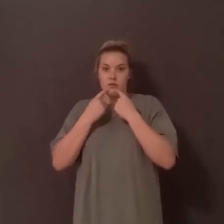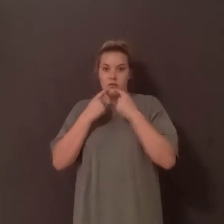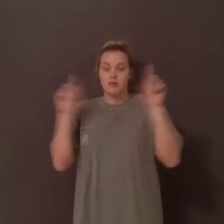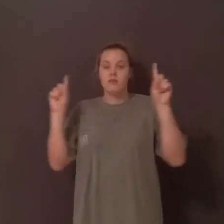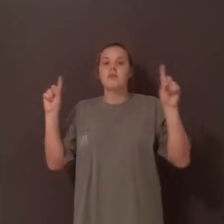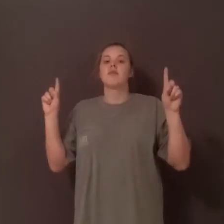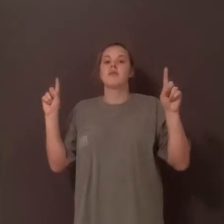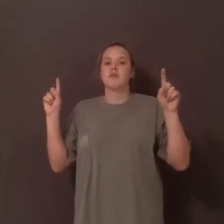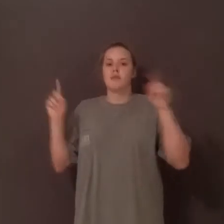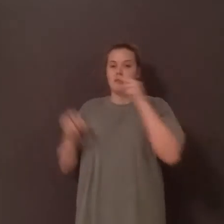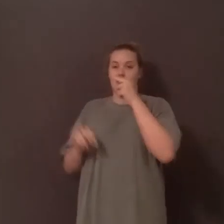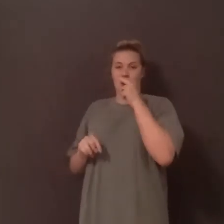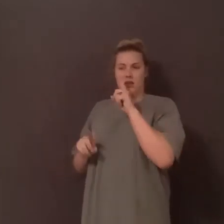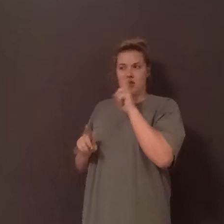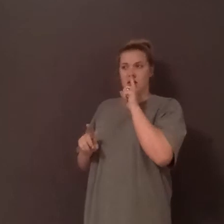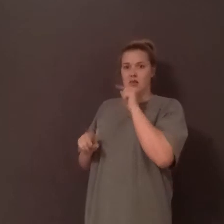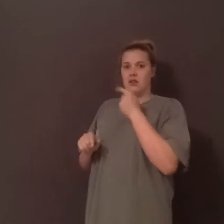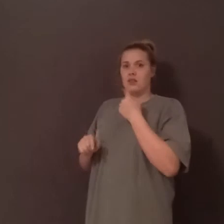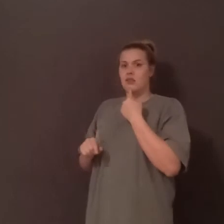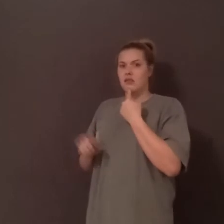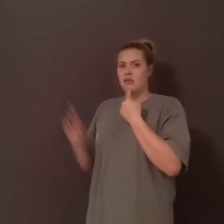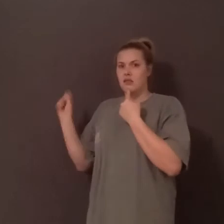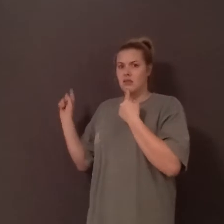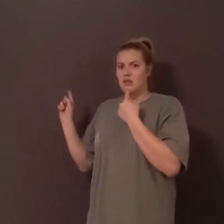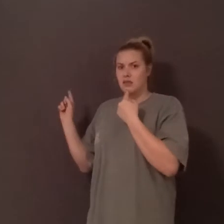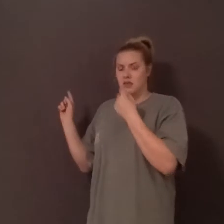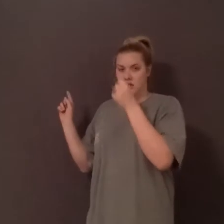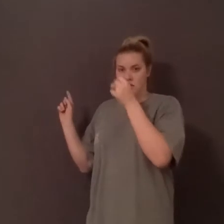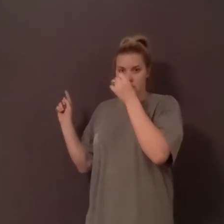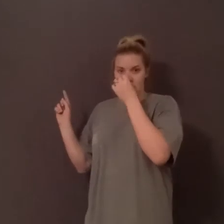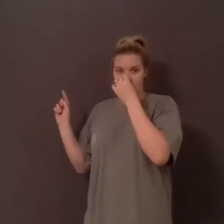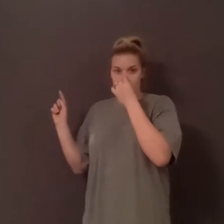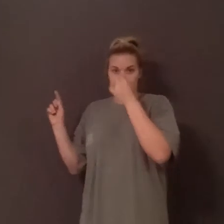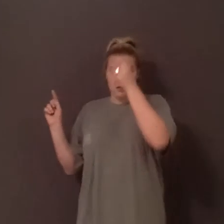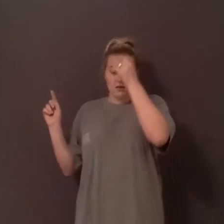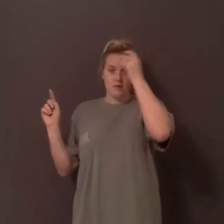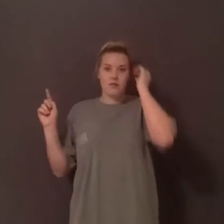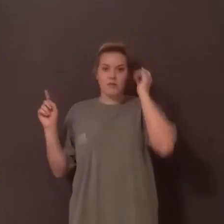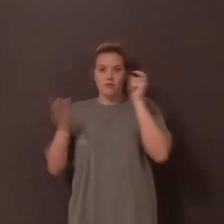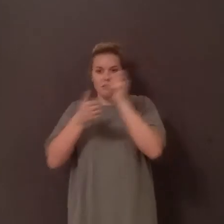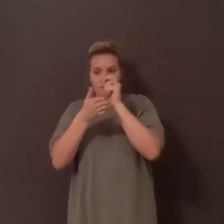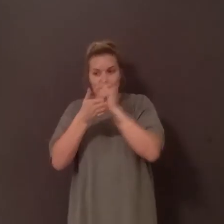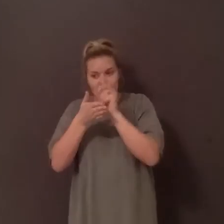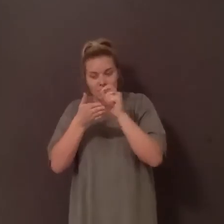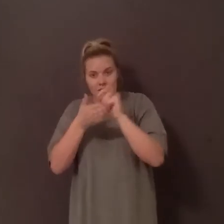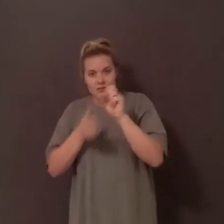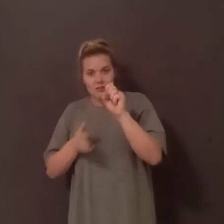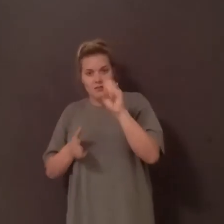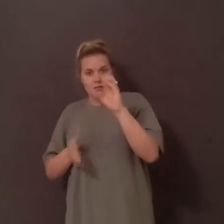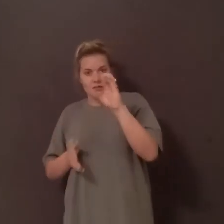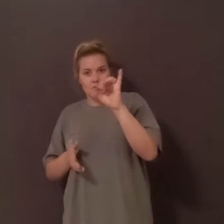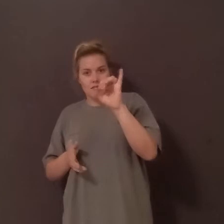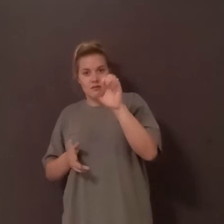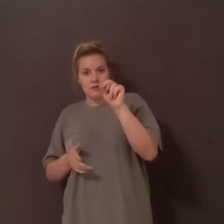would say? Absolutely. It's right in the policy letters in Keeping Scientology Workable. We'd rather have you dead than incapable. That's the